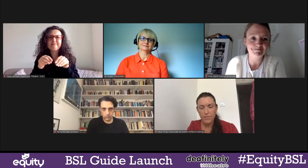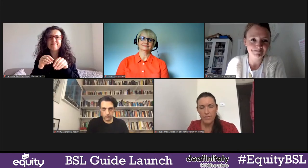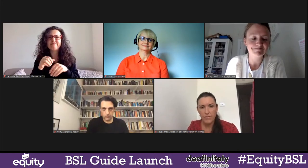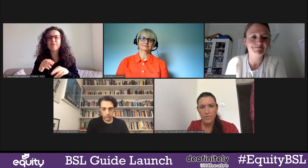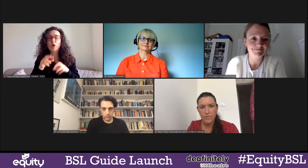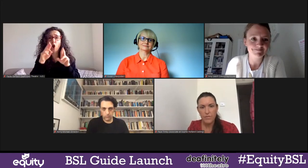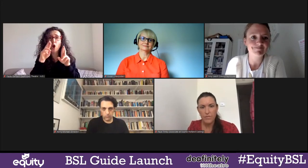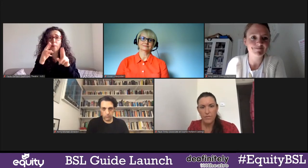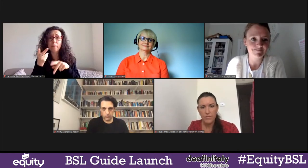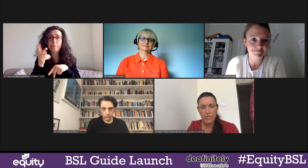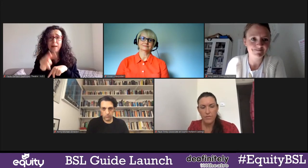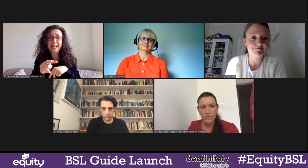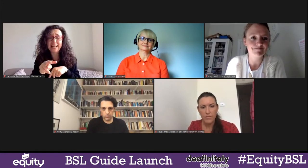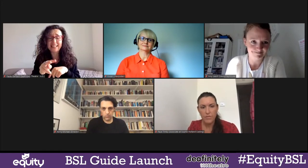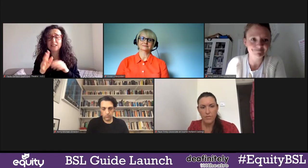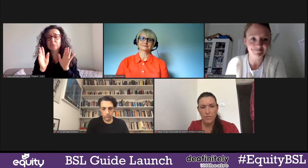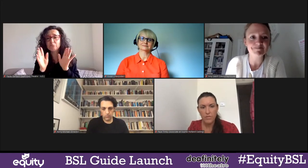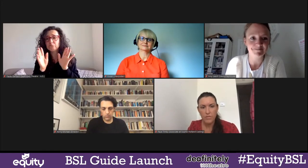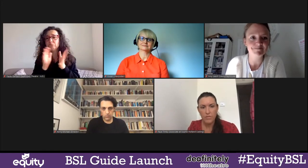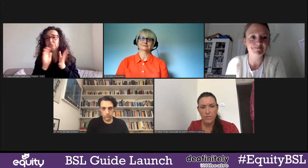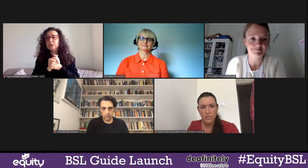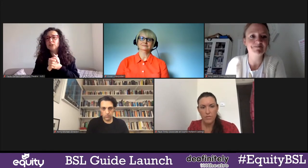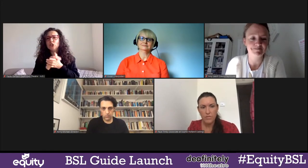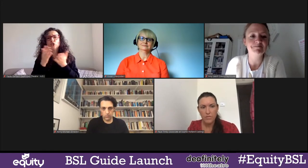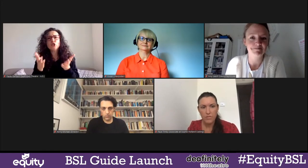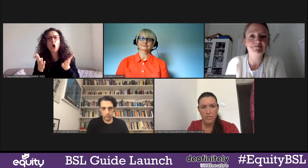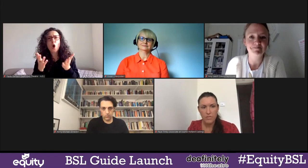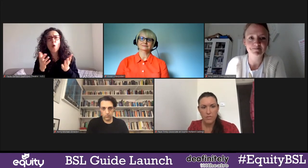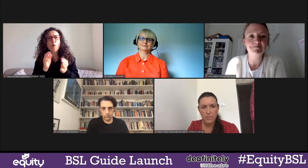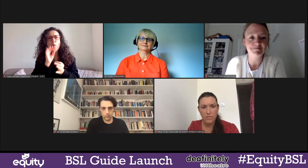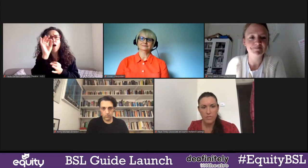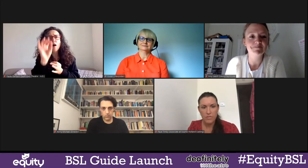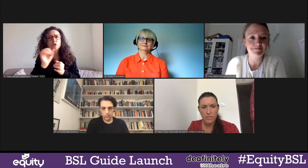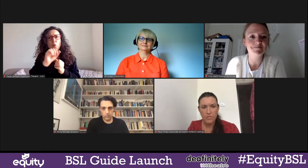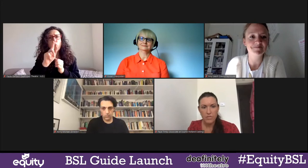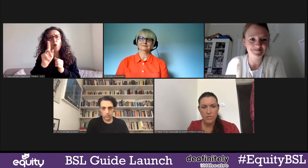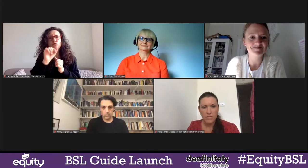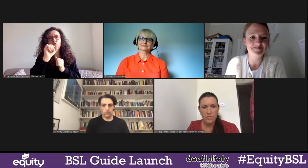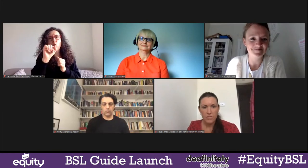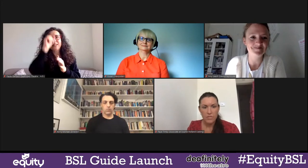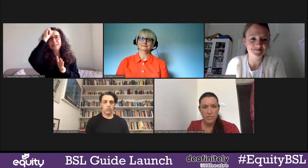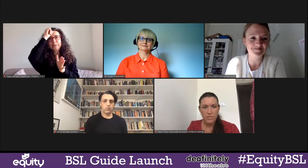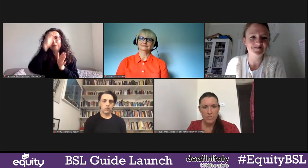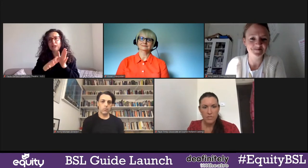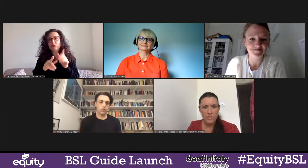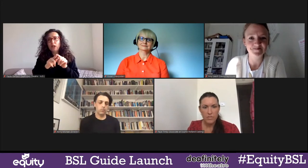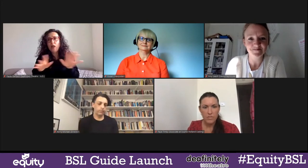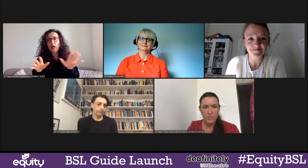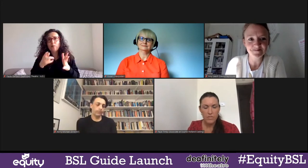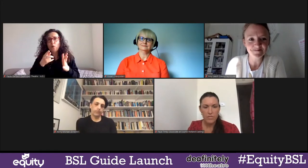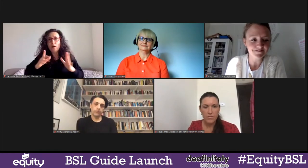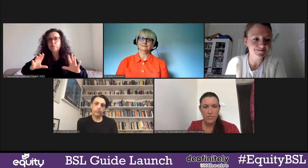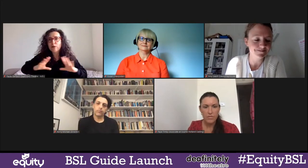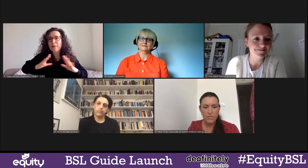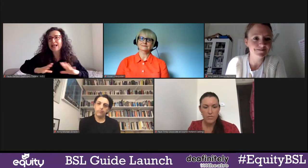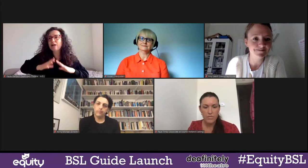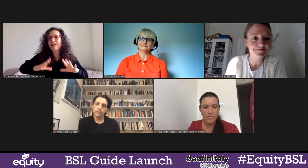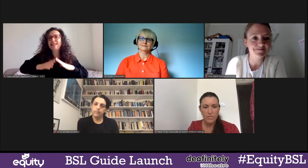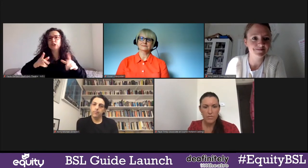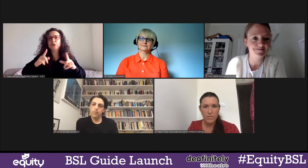the COVID-19 pandemic. I do hope it will come back. Maybe you can share that with us in a moment. But what was your experience